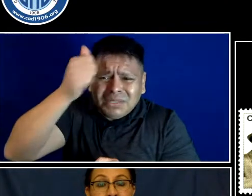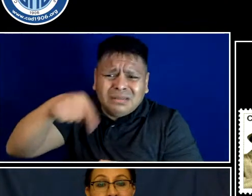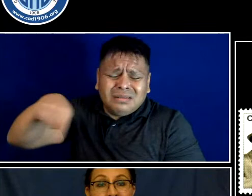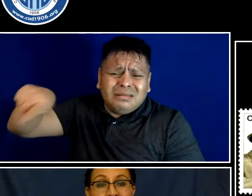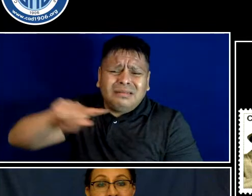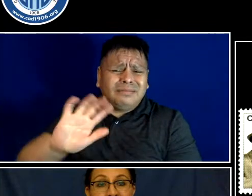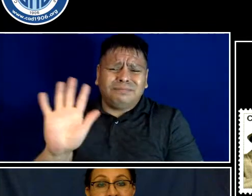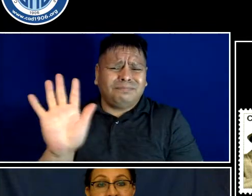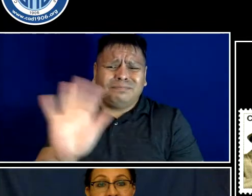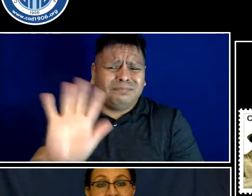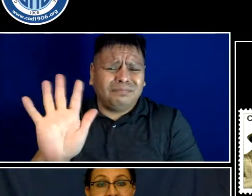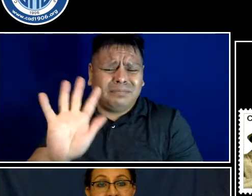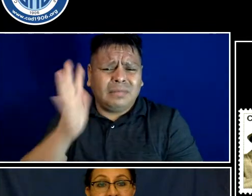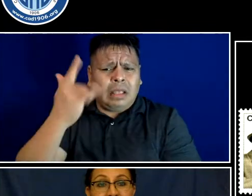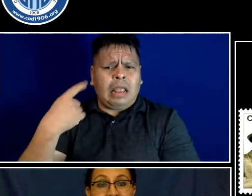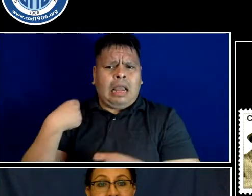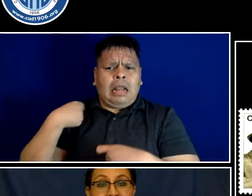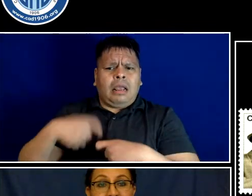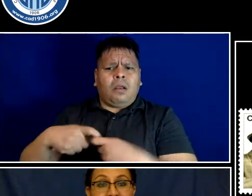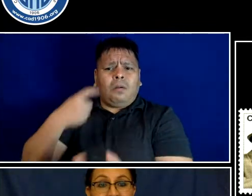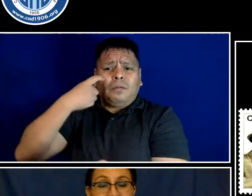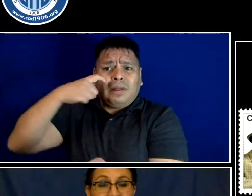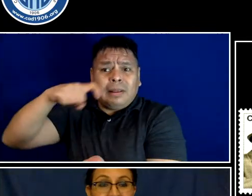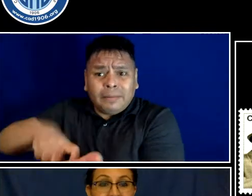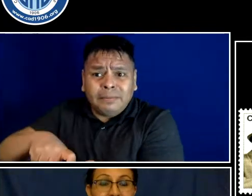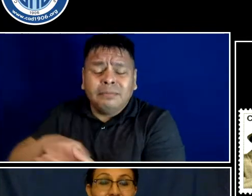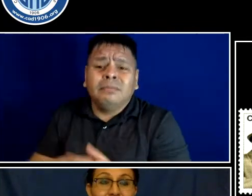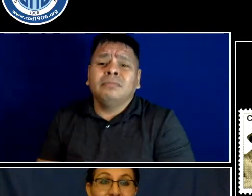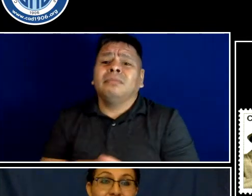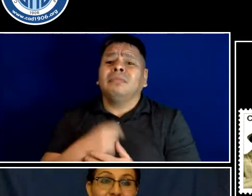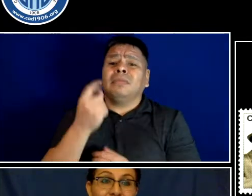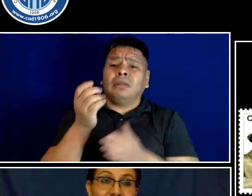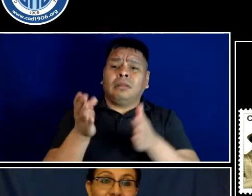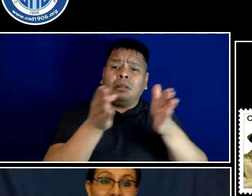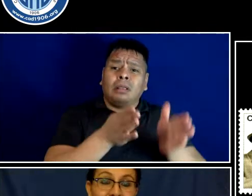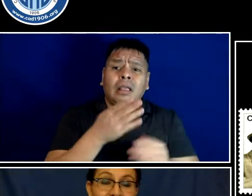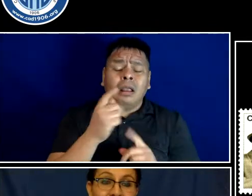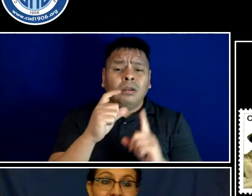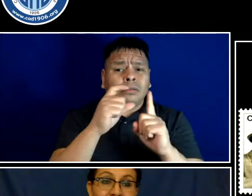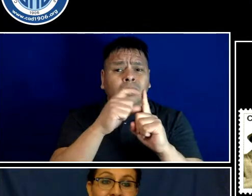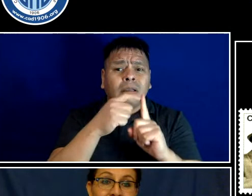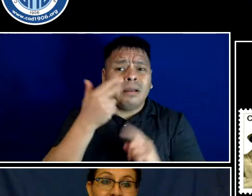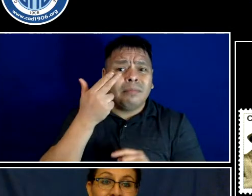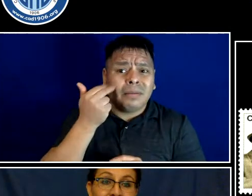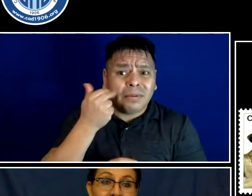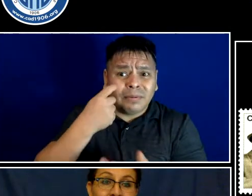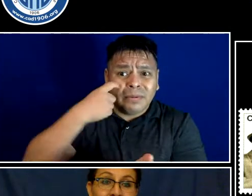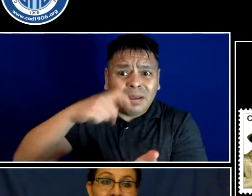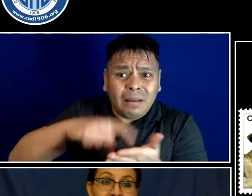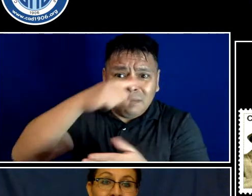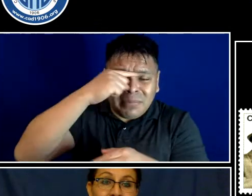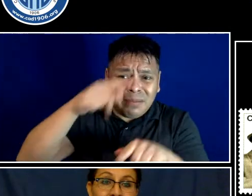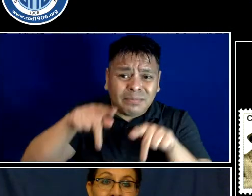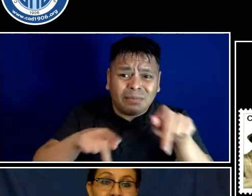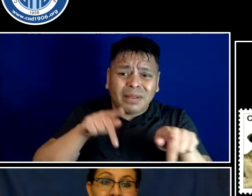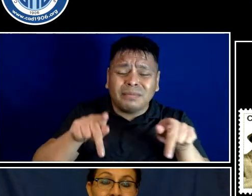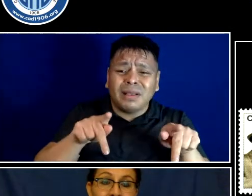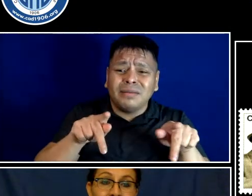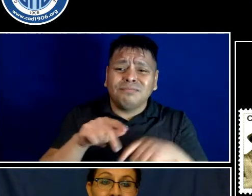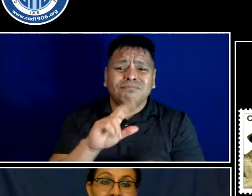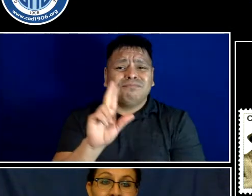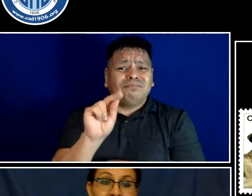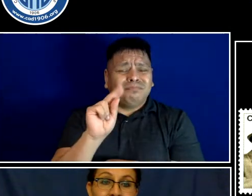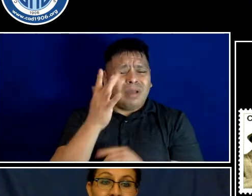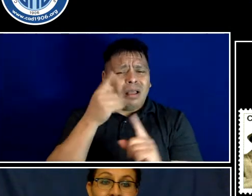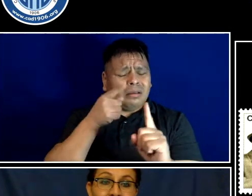We'd also like to recognize and identify that Black individuals have lived alongside Latin American folks. They are